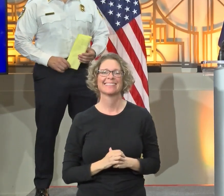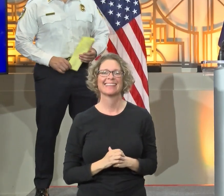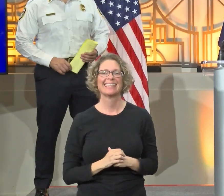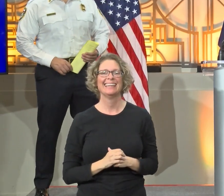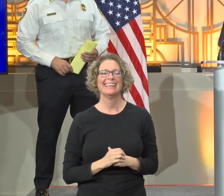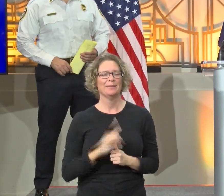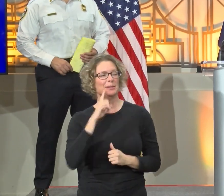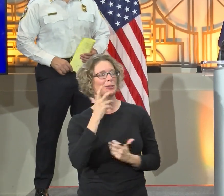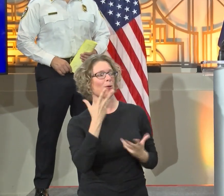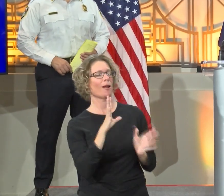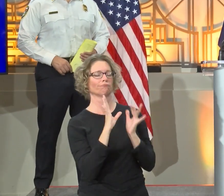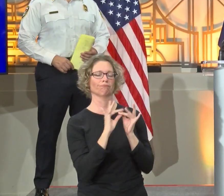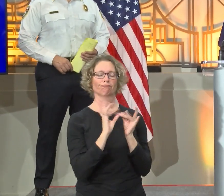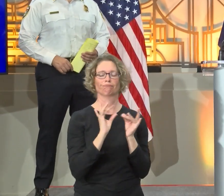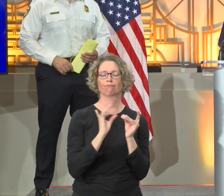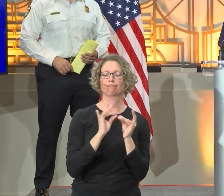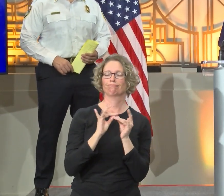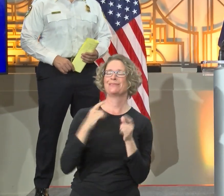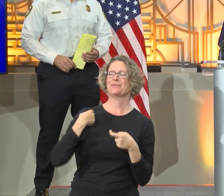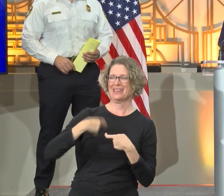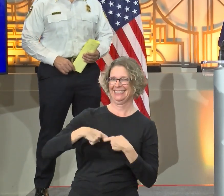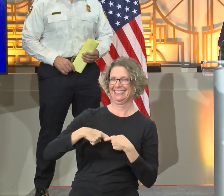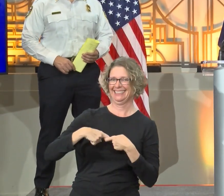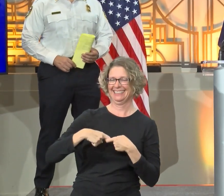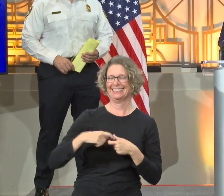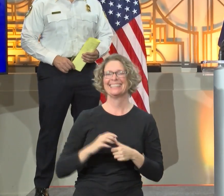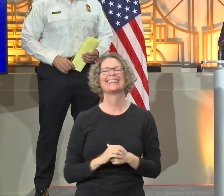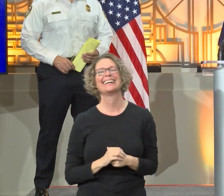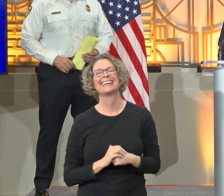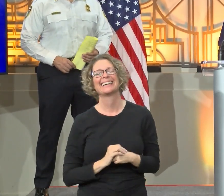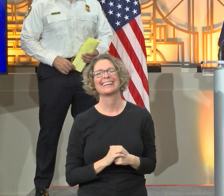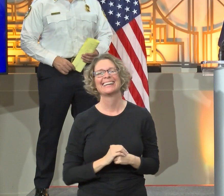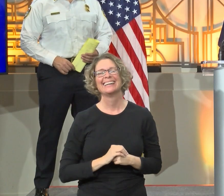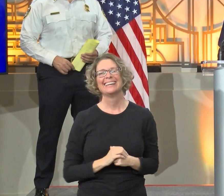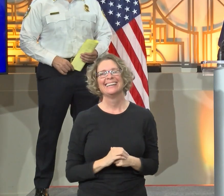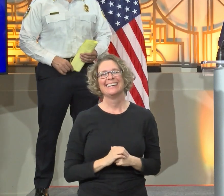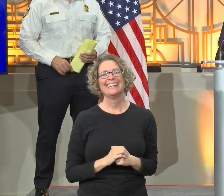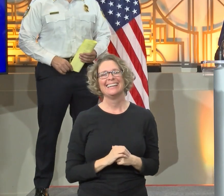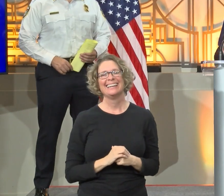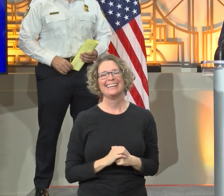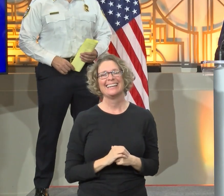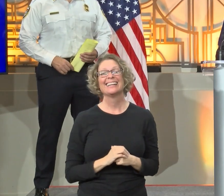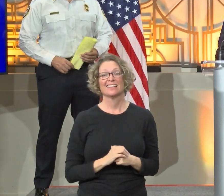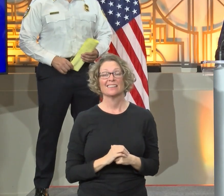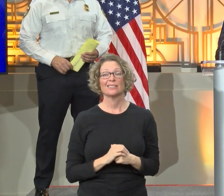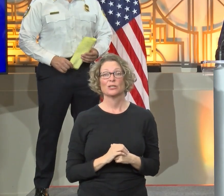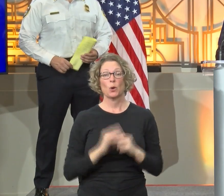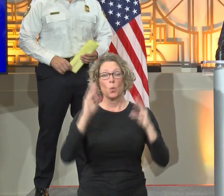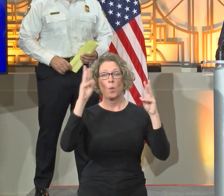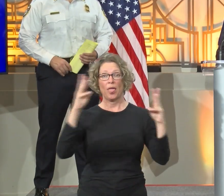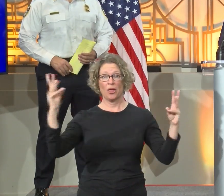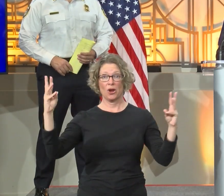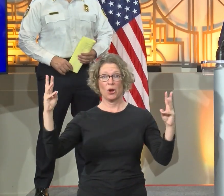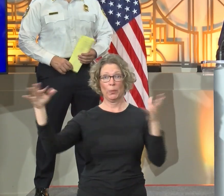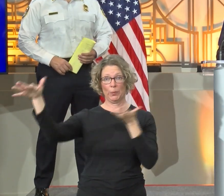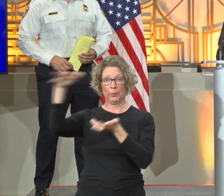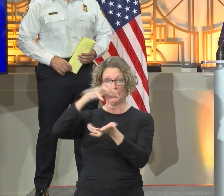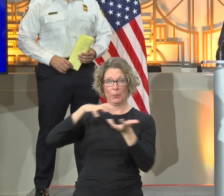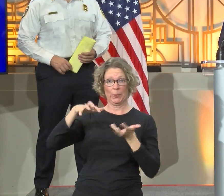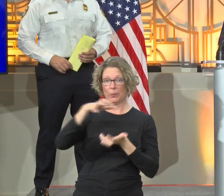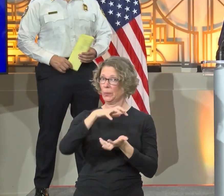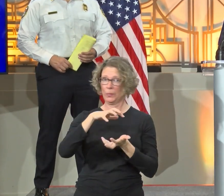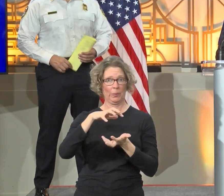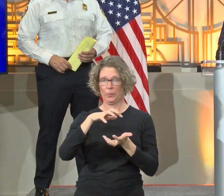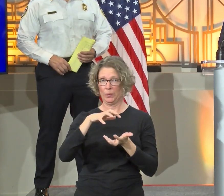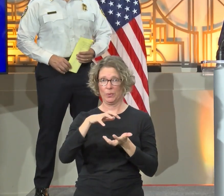since you already did that in Spanish. Let me just say that as the storms come, the virus does not take